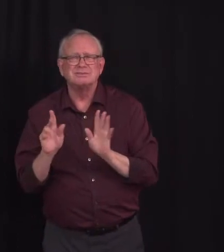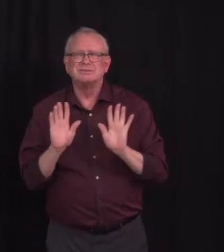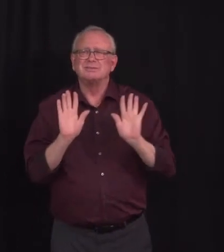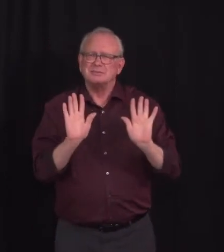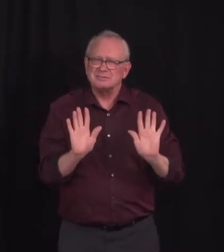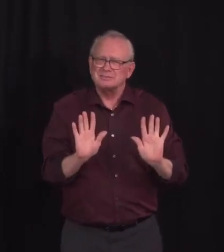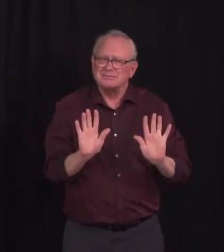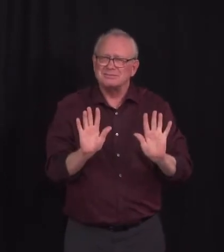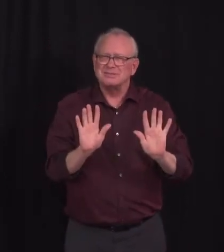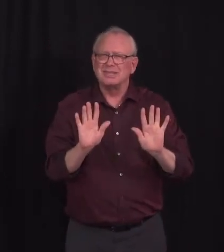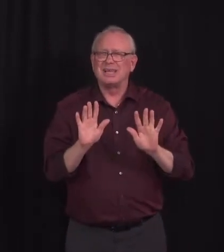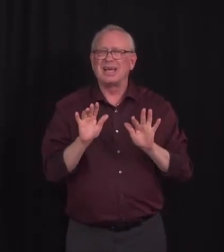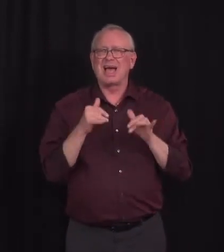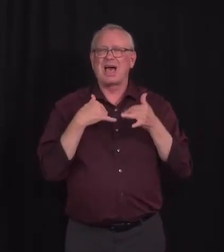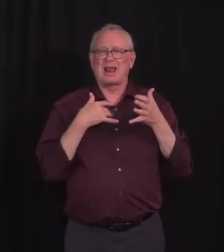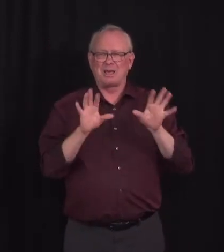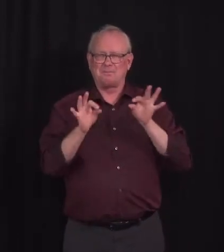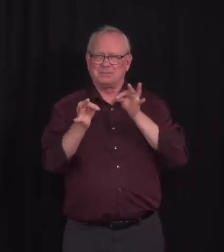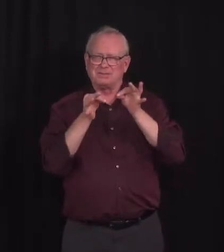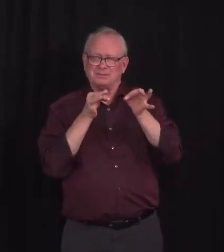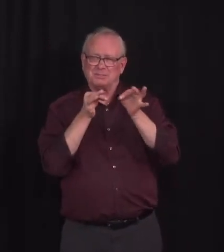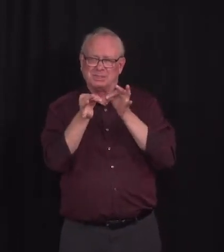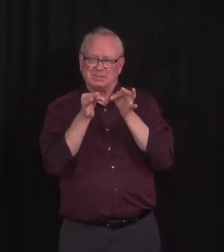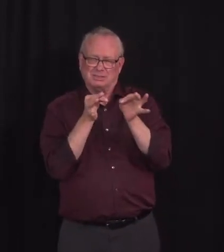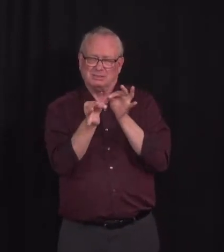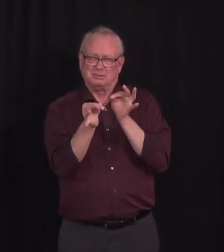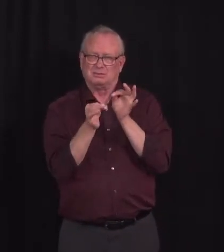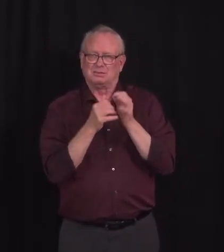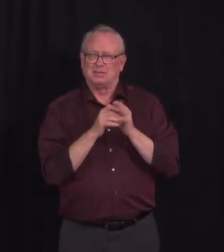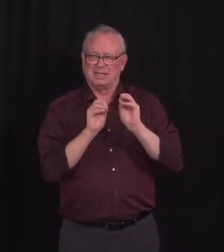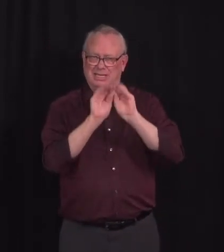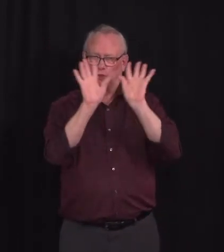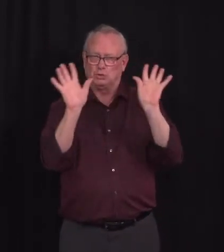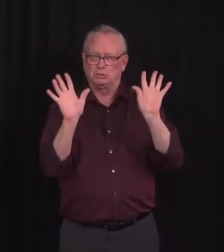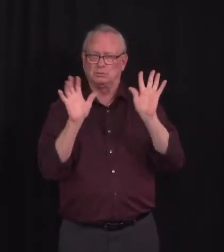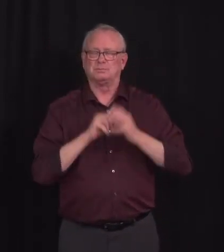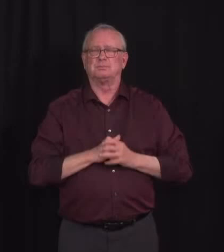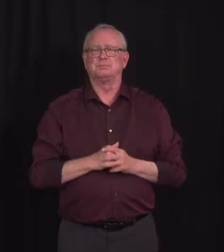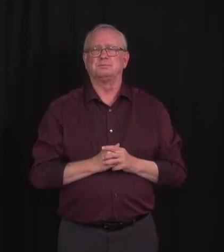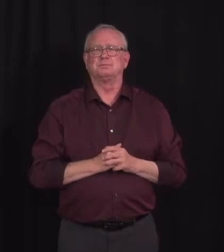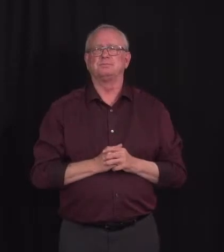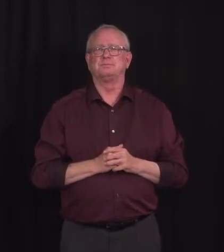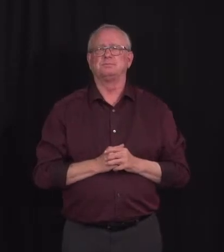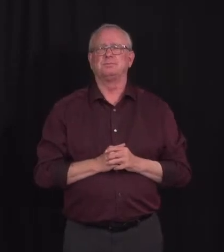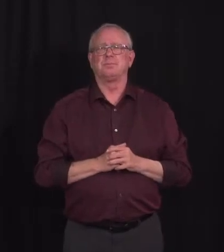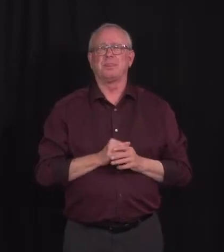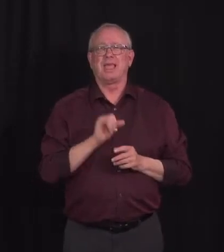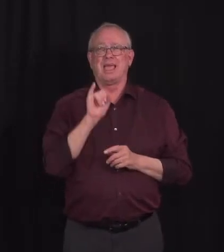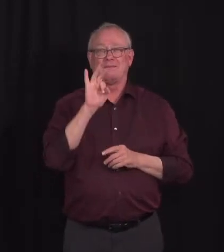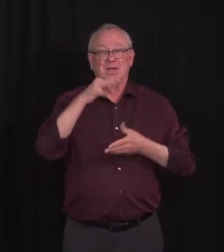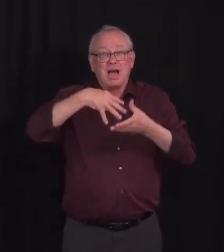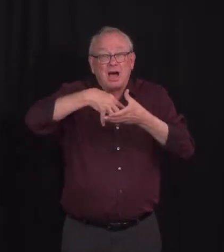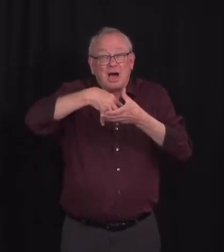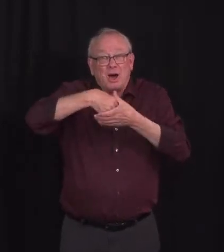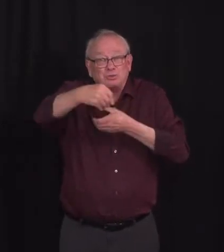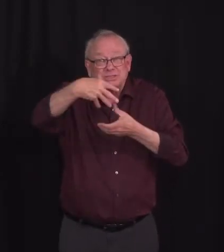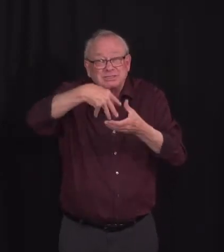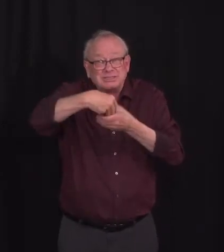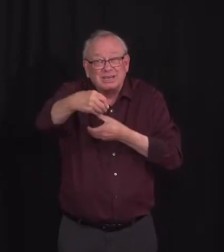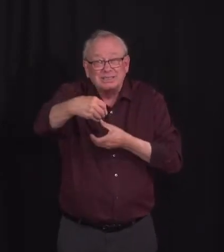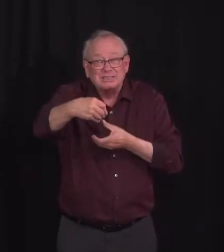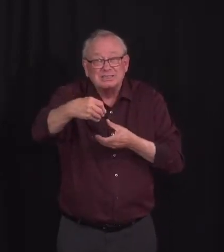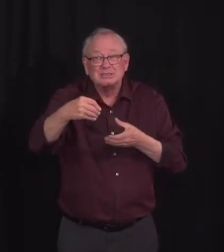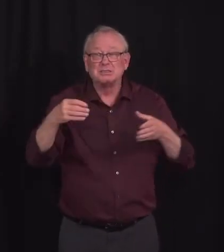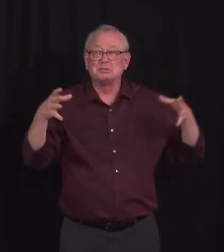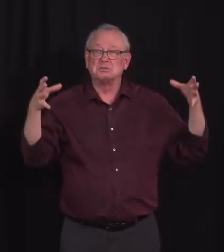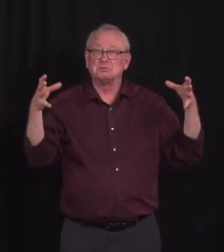about the different kinds of settings in which rules apply. So in outdoor social gatherings, we are now allowing up